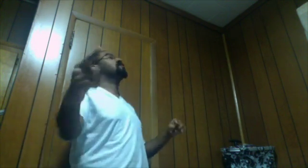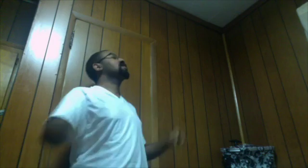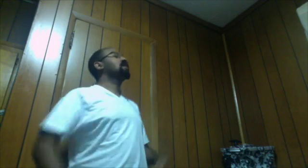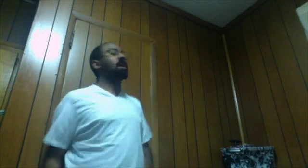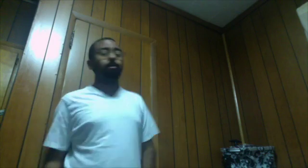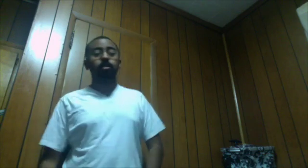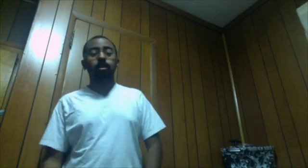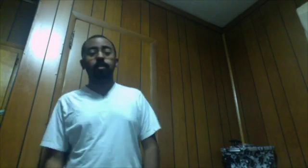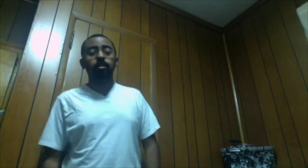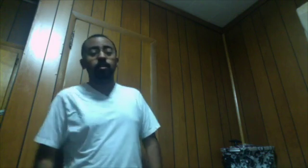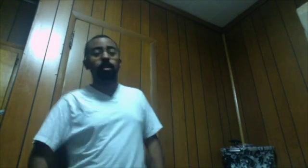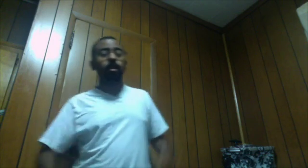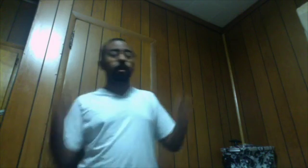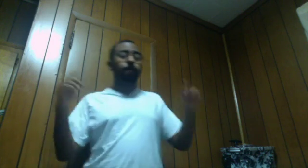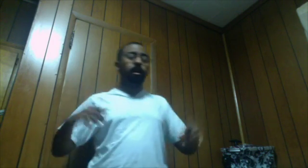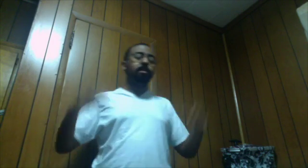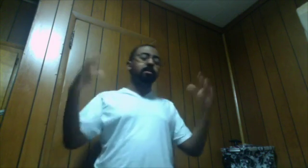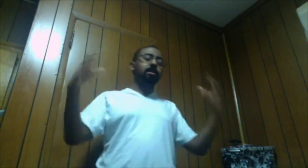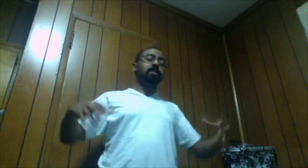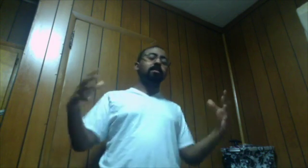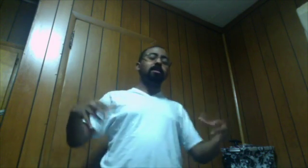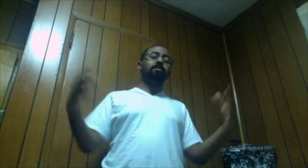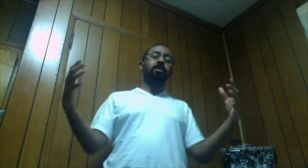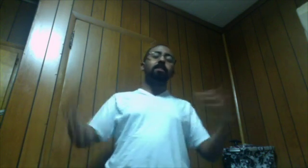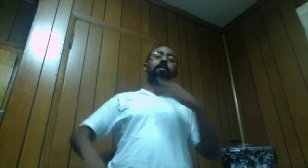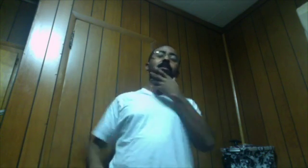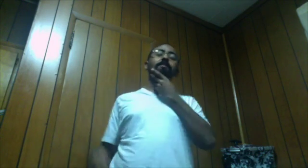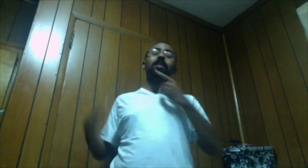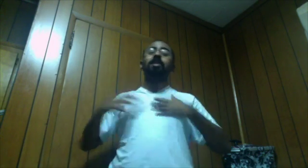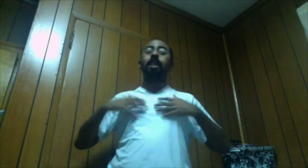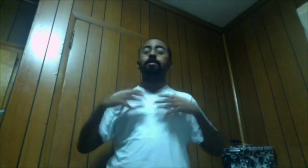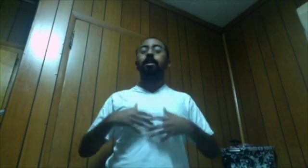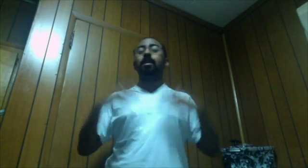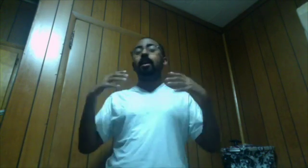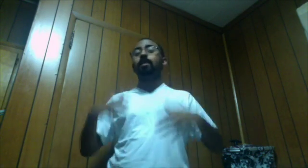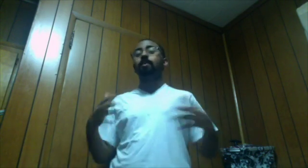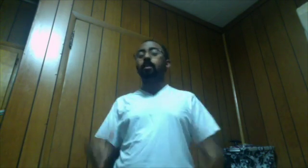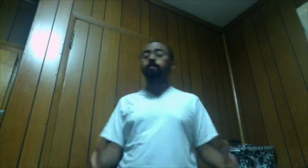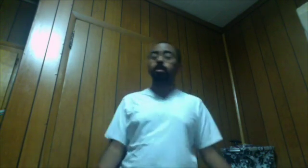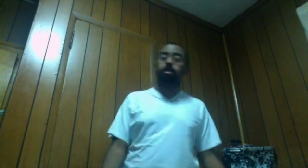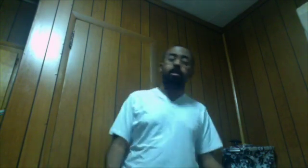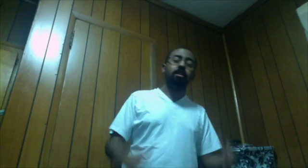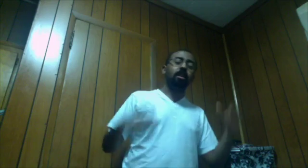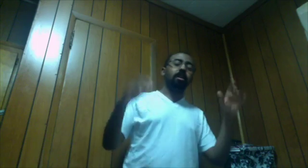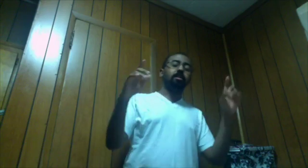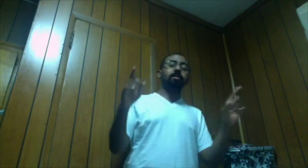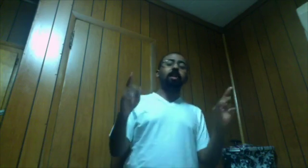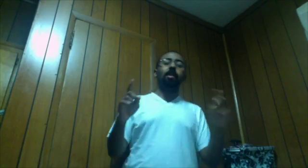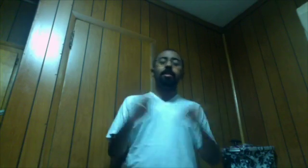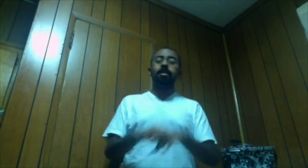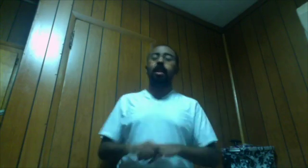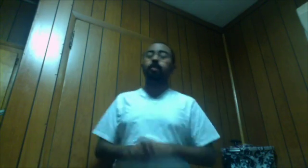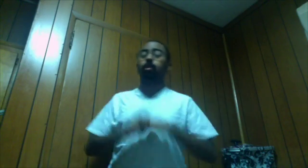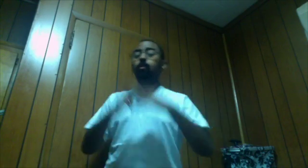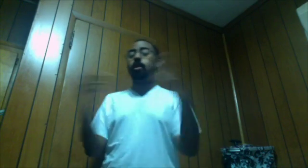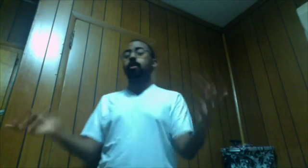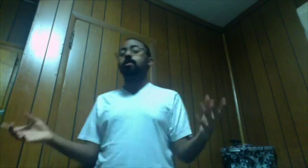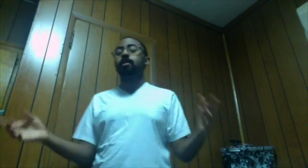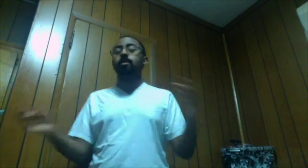I will talk about them. But this list specifically, my top 10 anime of this year, this is how I decided what went onto this list